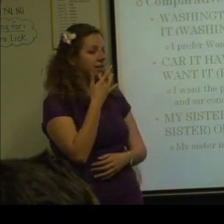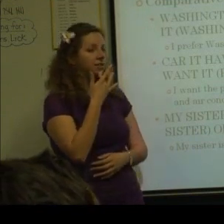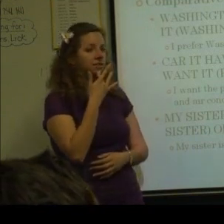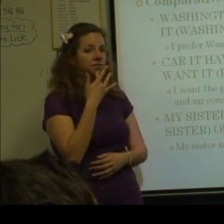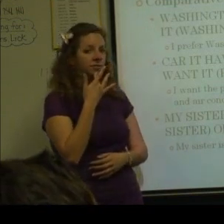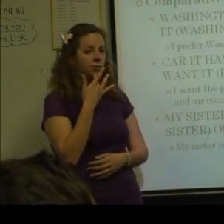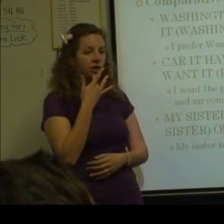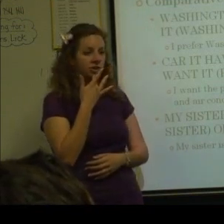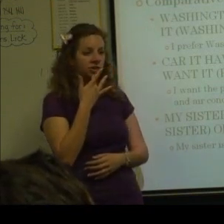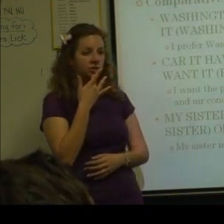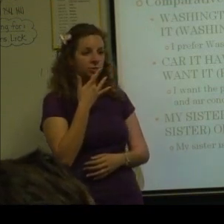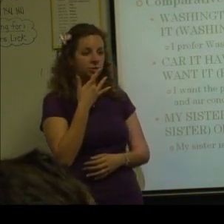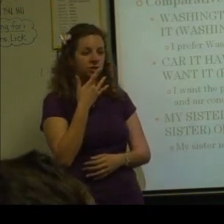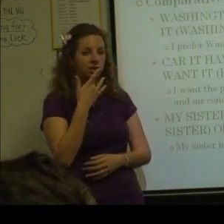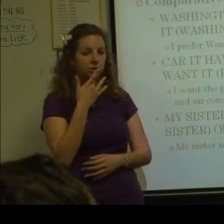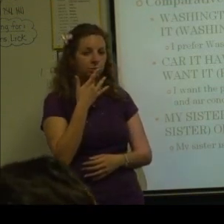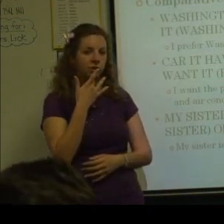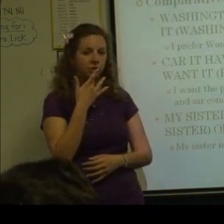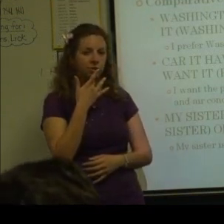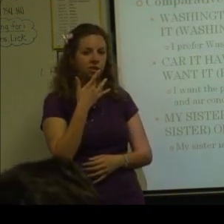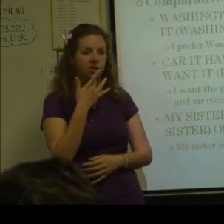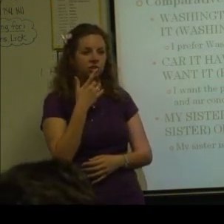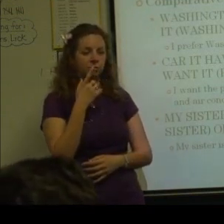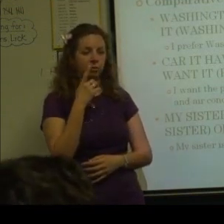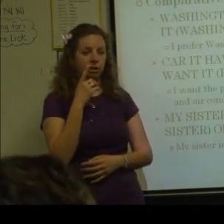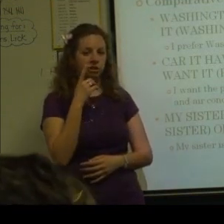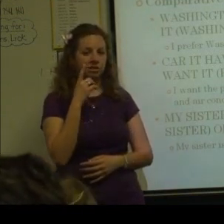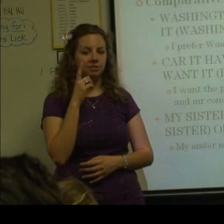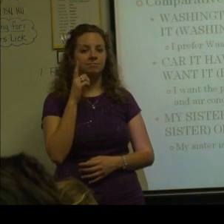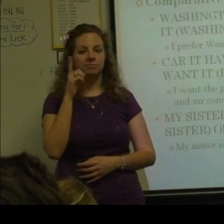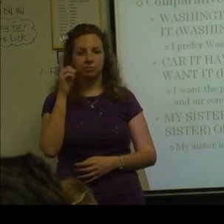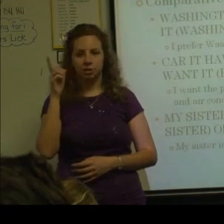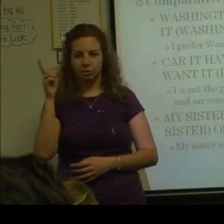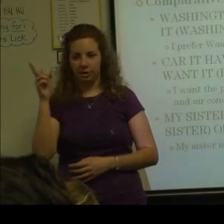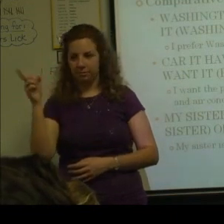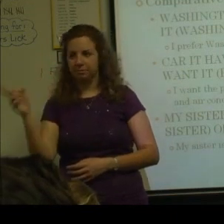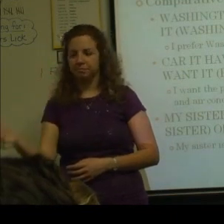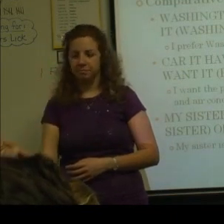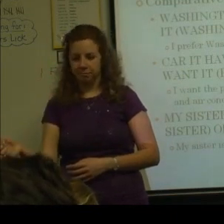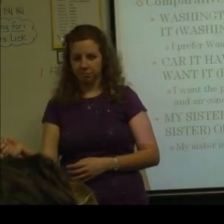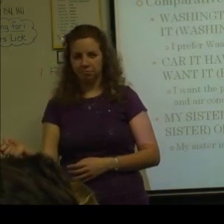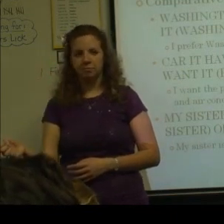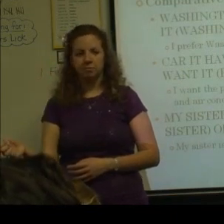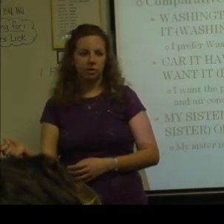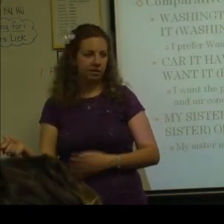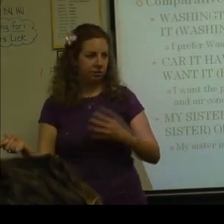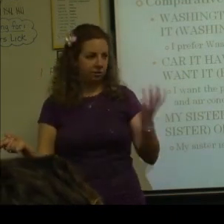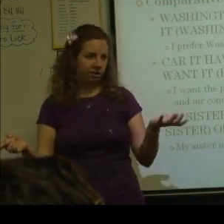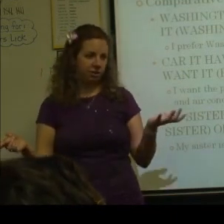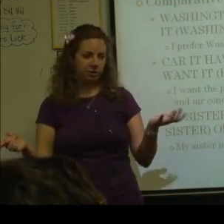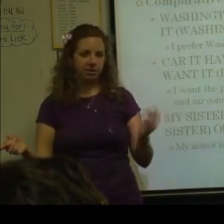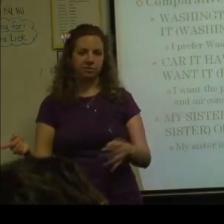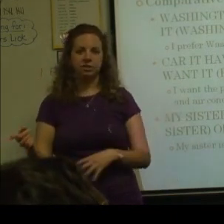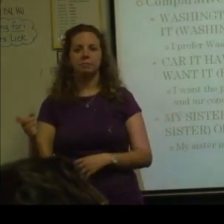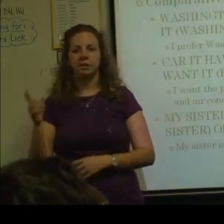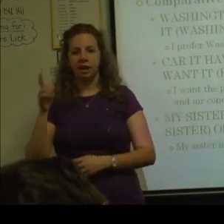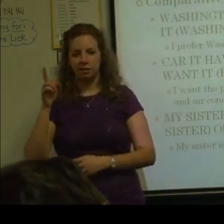it for Washington. So which side do you point to? Which side did you put Washington? To your right. If you did it to your right the first time. But yeah,